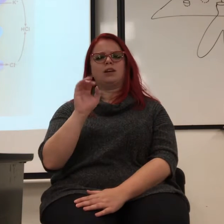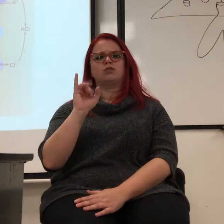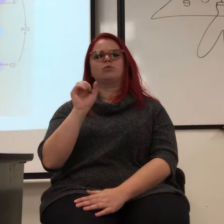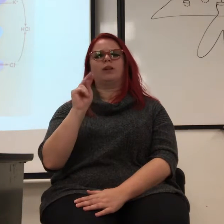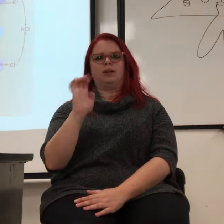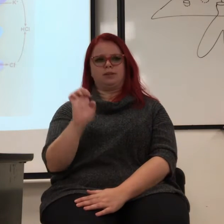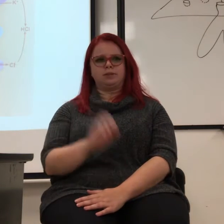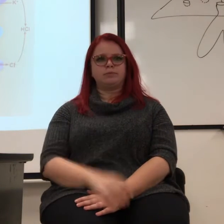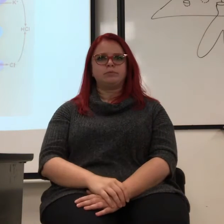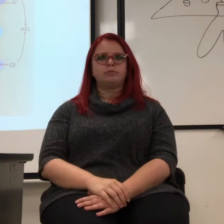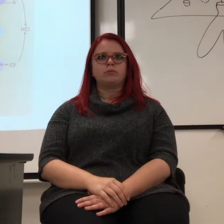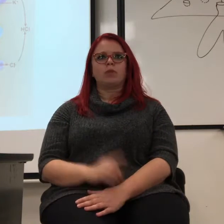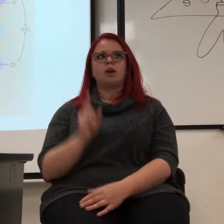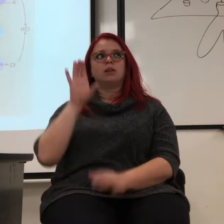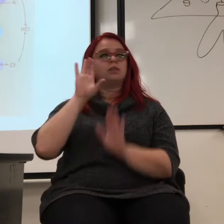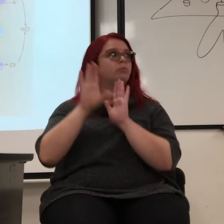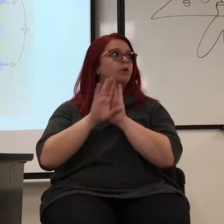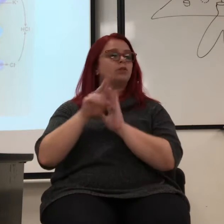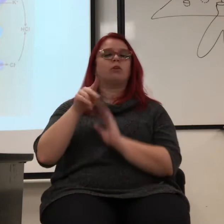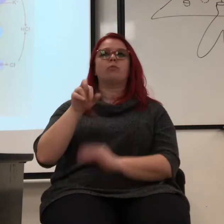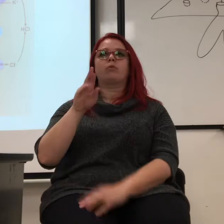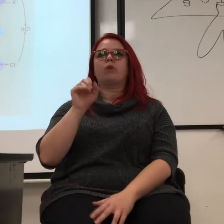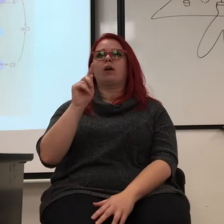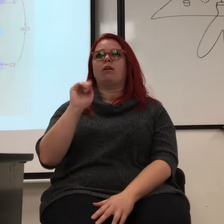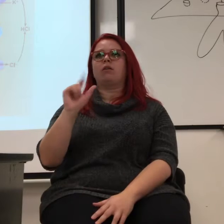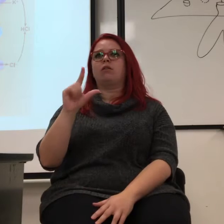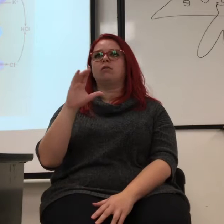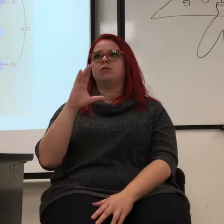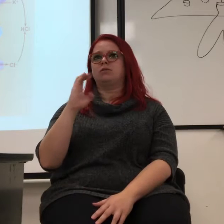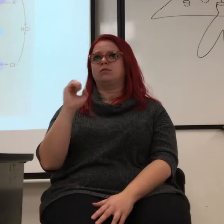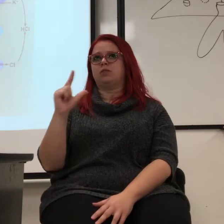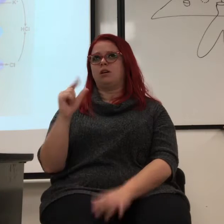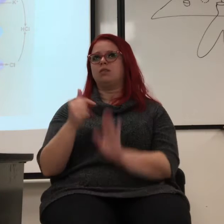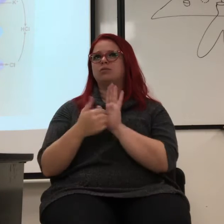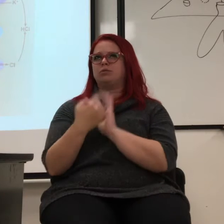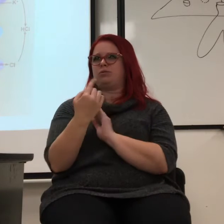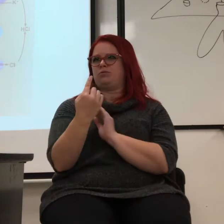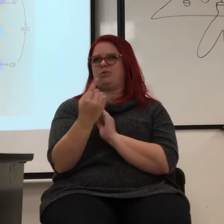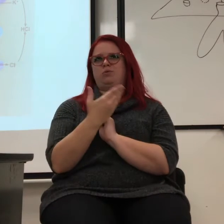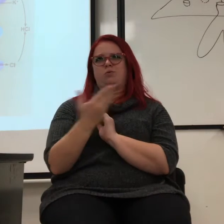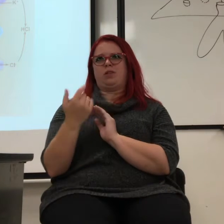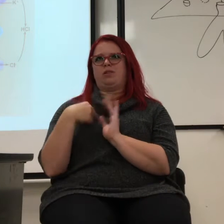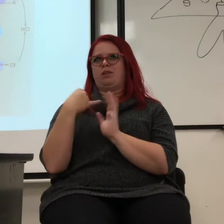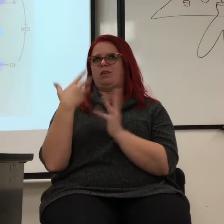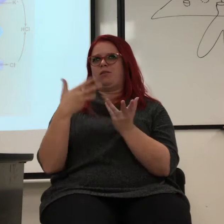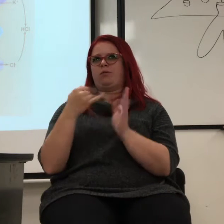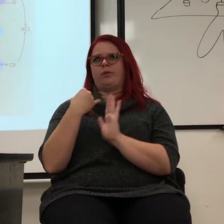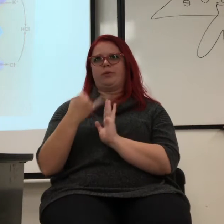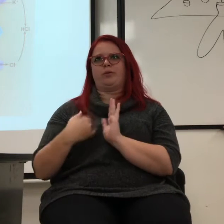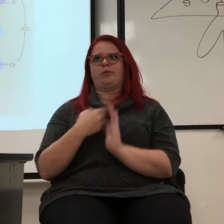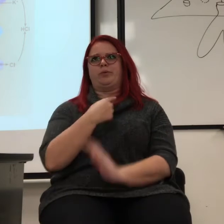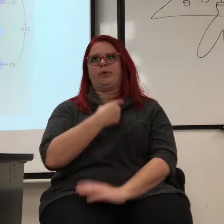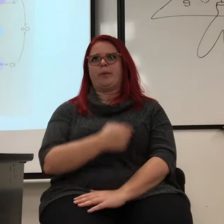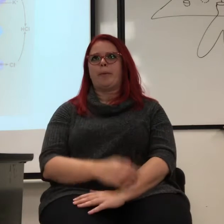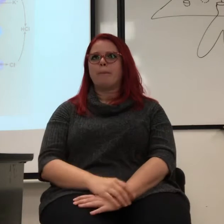parietal cell. It's showing you one thing here, what I already drew on the board.